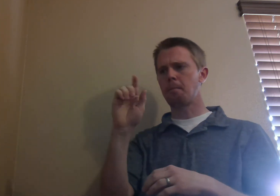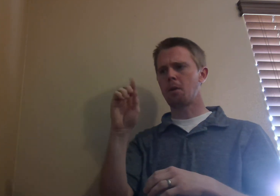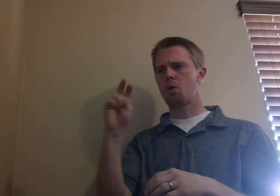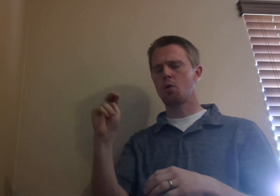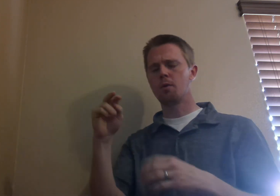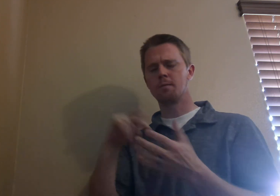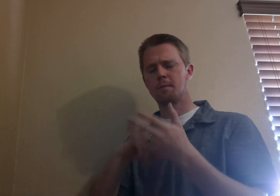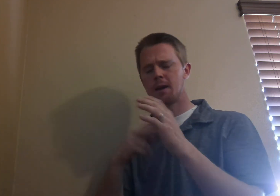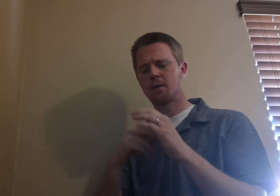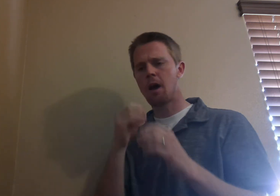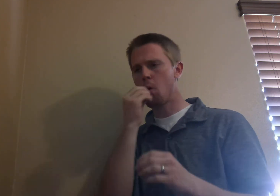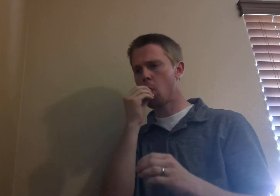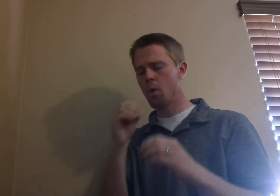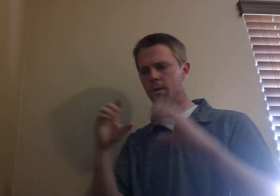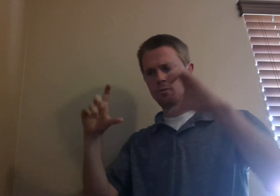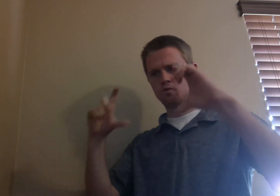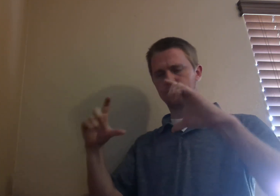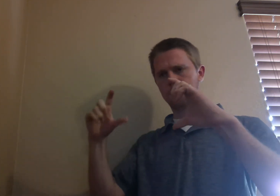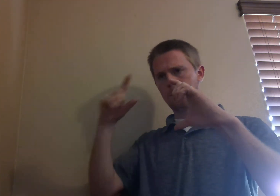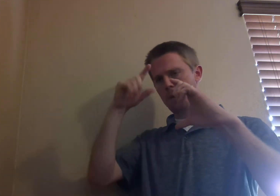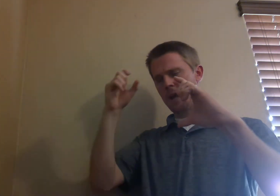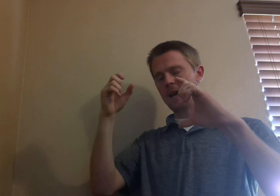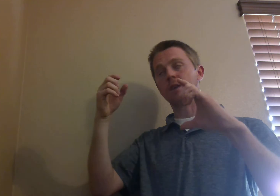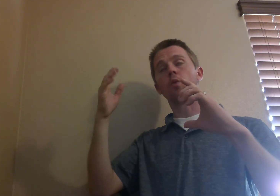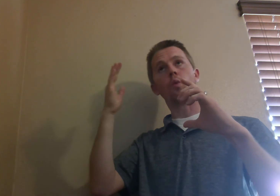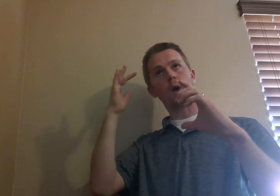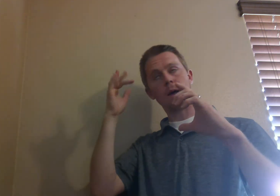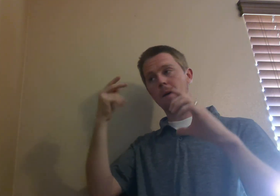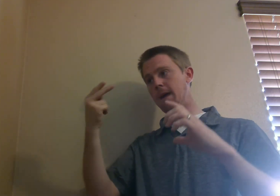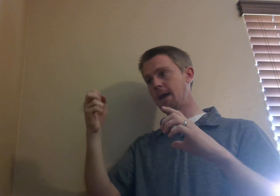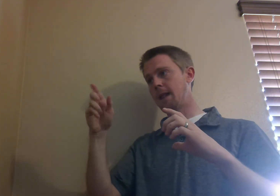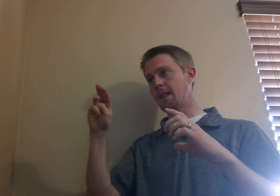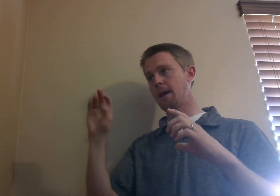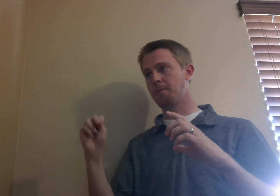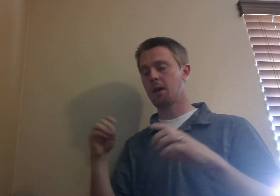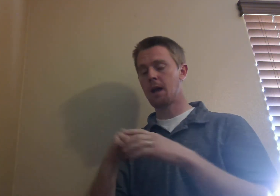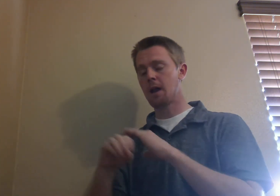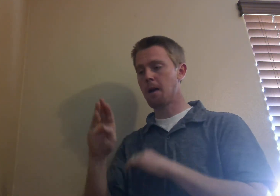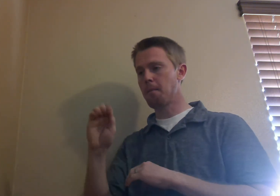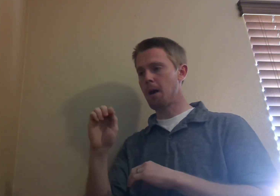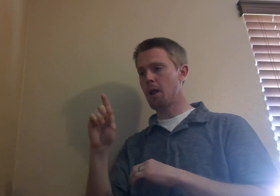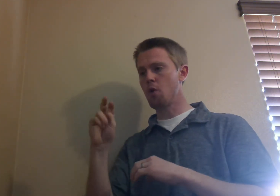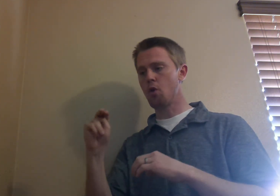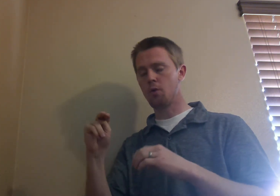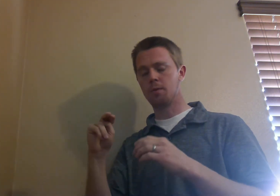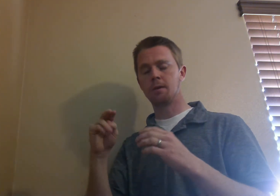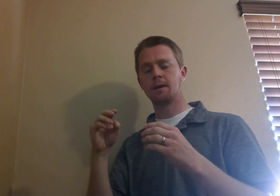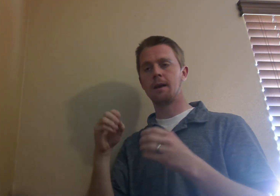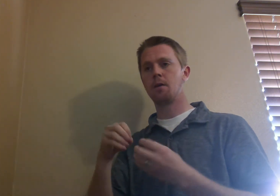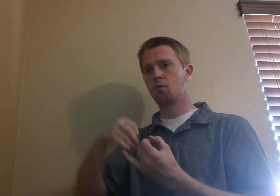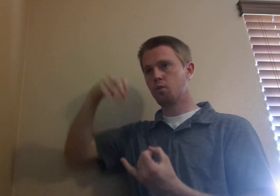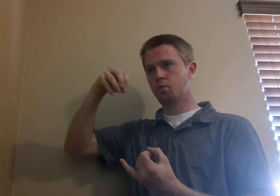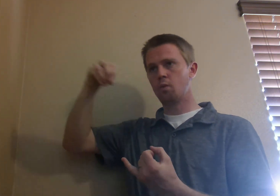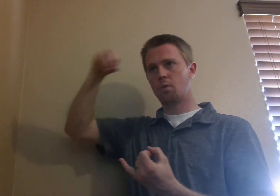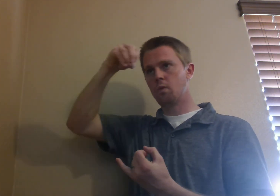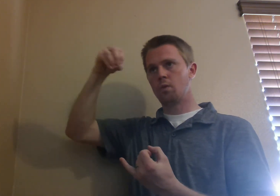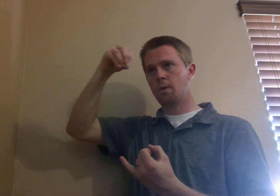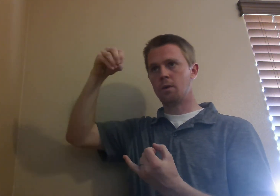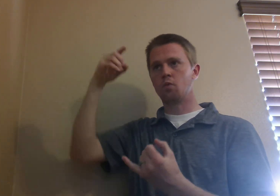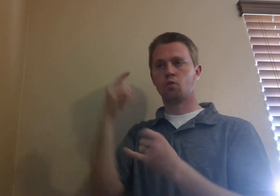top. Because the helium in the balloon is lighter than air, right? So that causes it to do what? Go up. Go up, that's right. So if